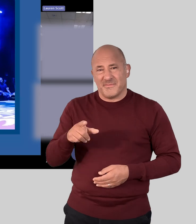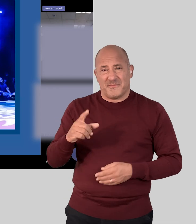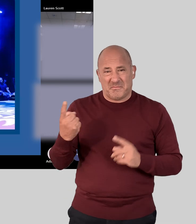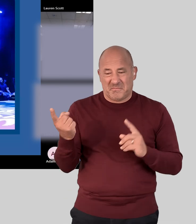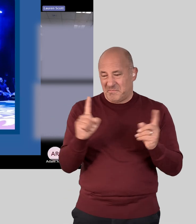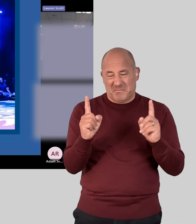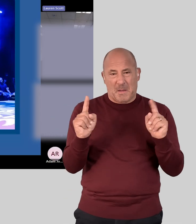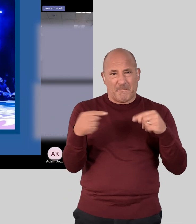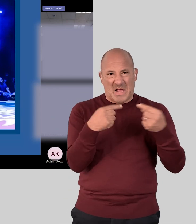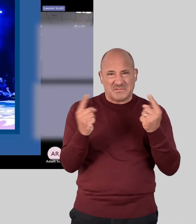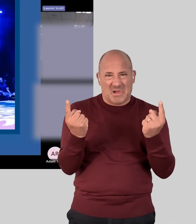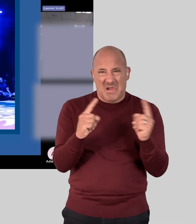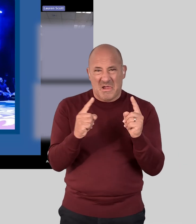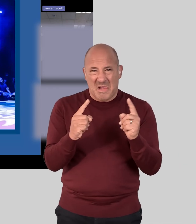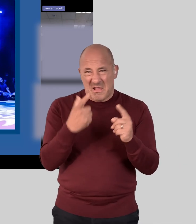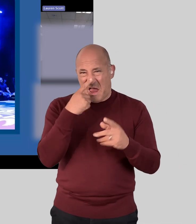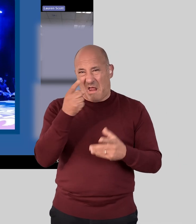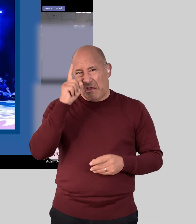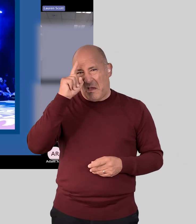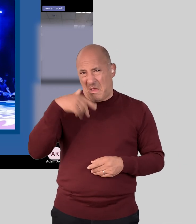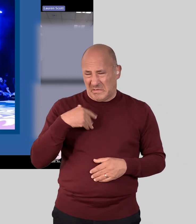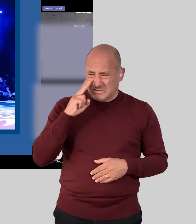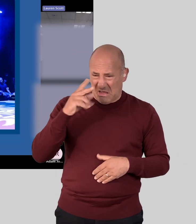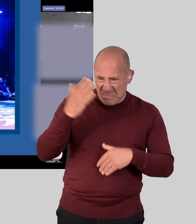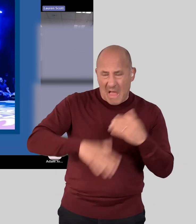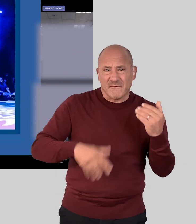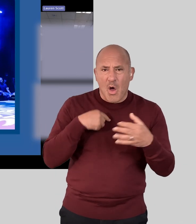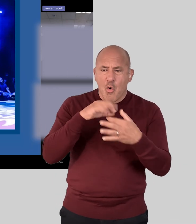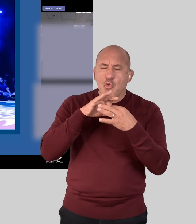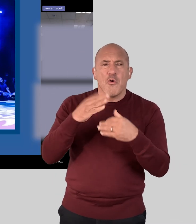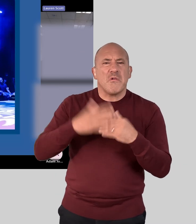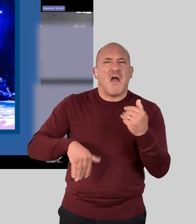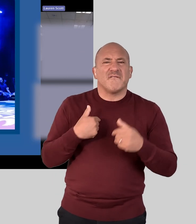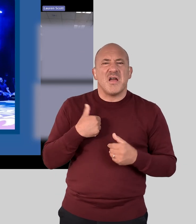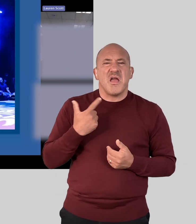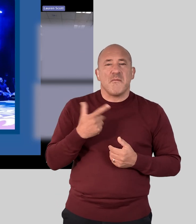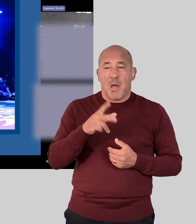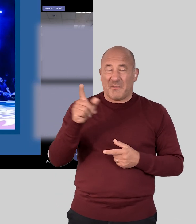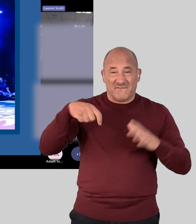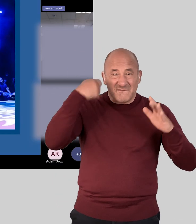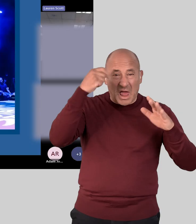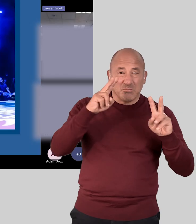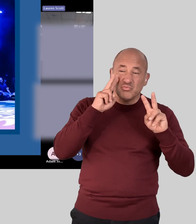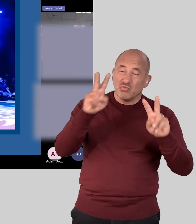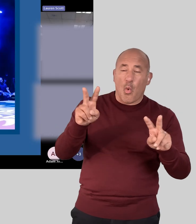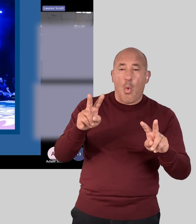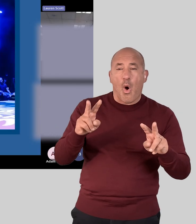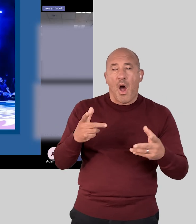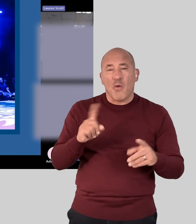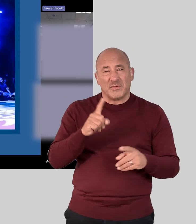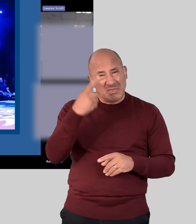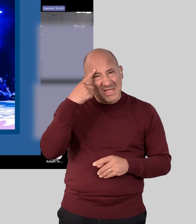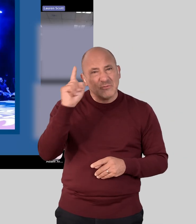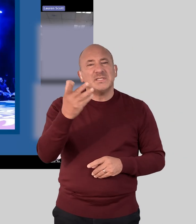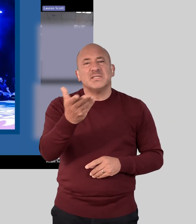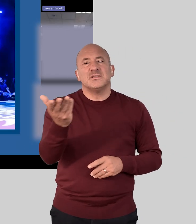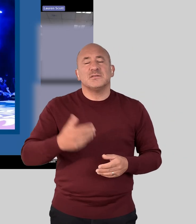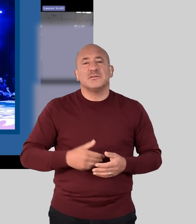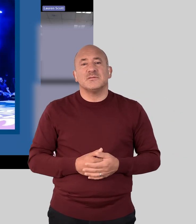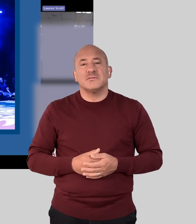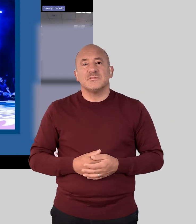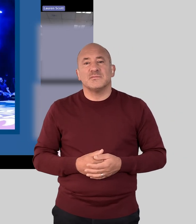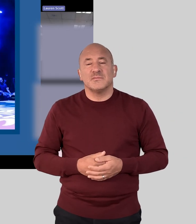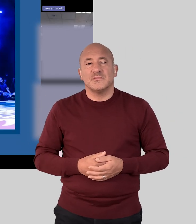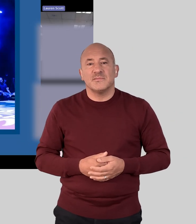is. You can also take a guess if you've never seen a battle or engaged with it, or maybe seen it in a